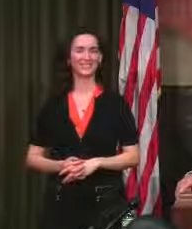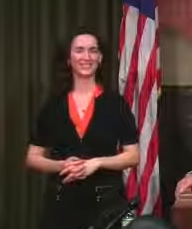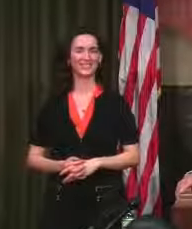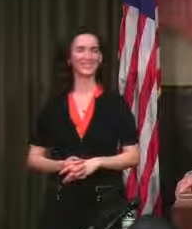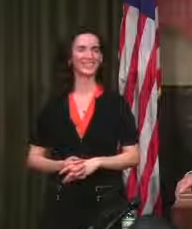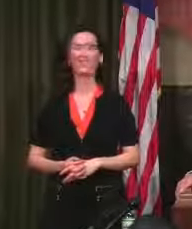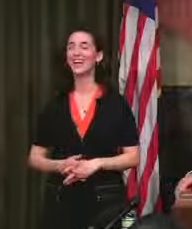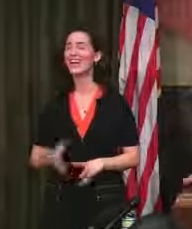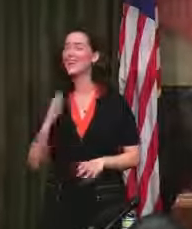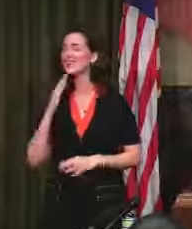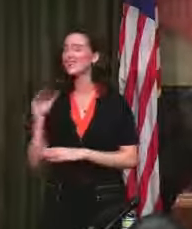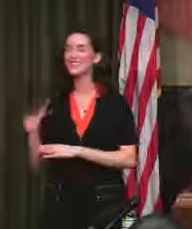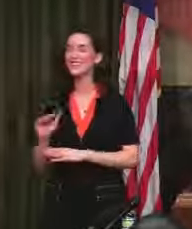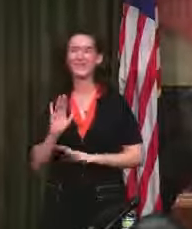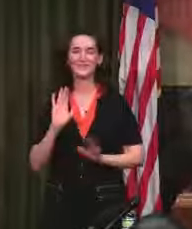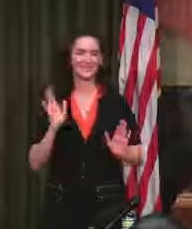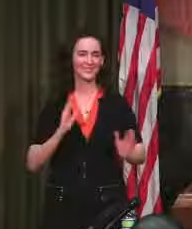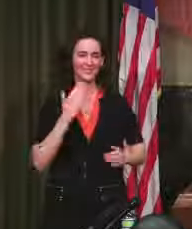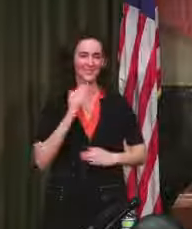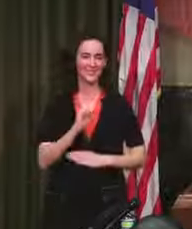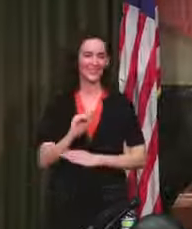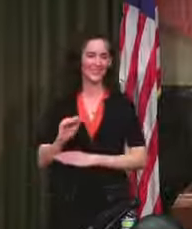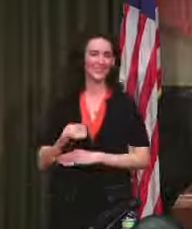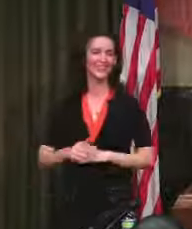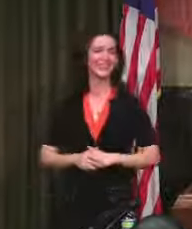Hi, good evening, everyone.